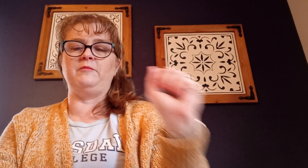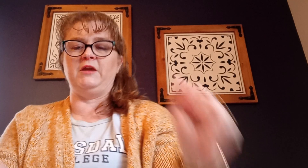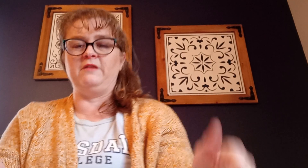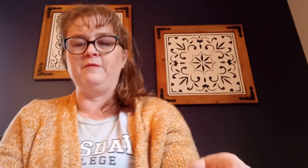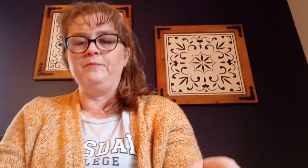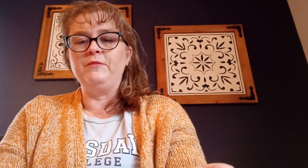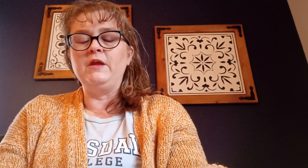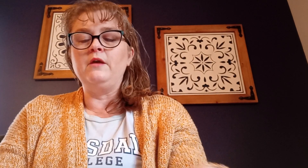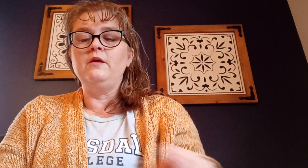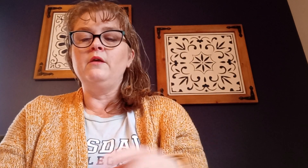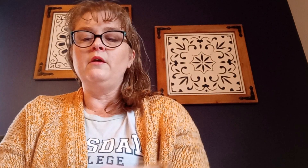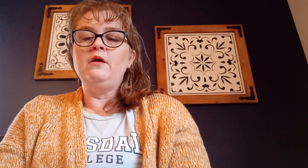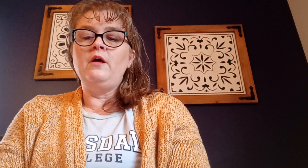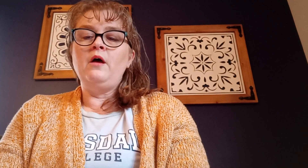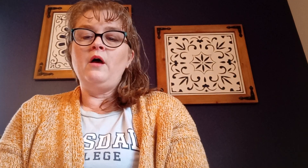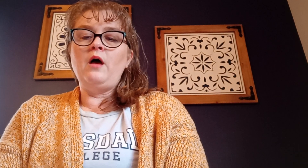means.